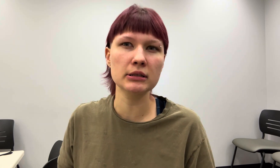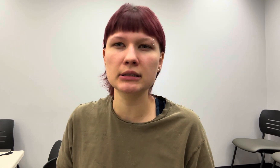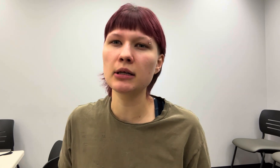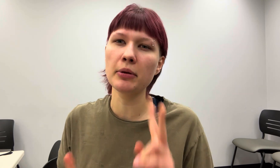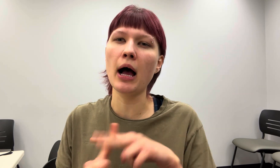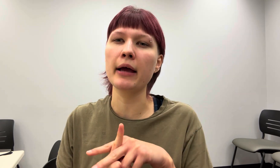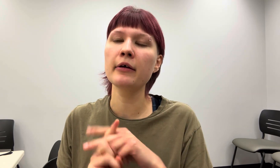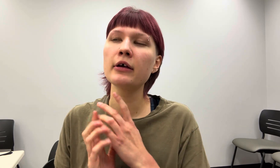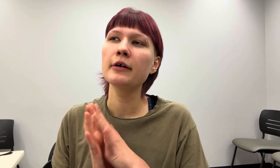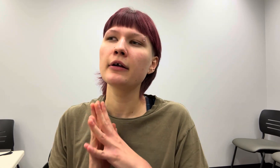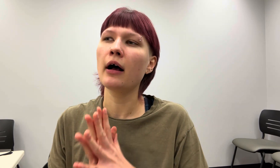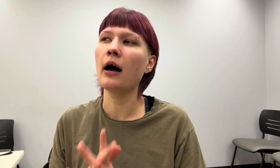did apply.